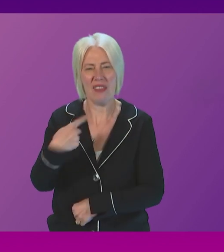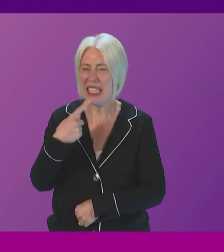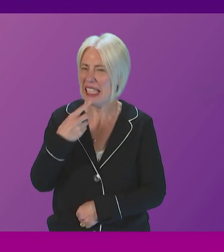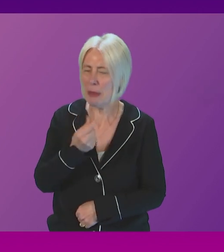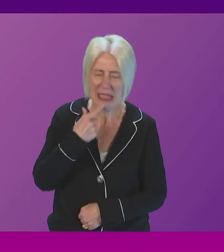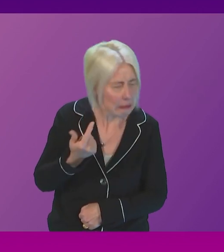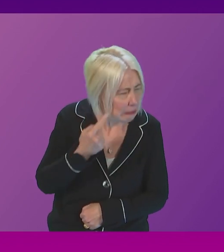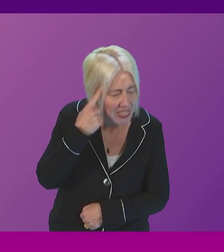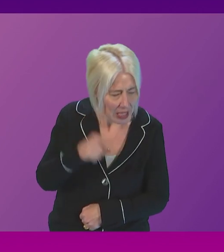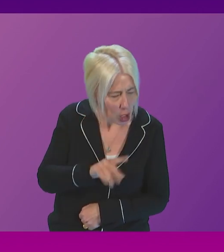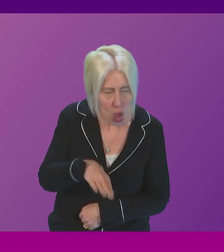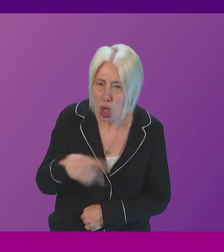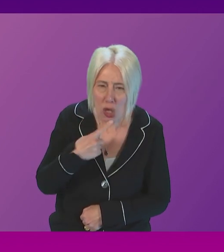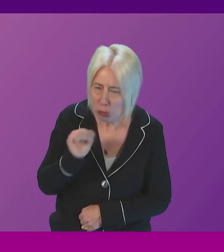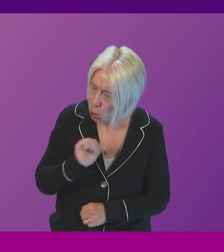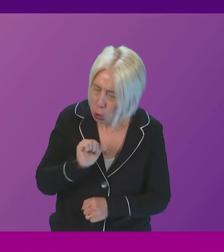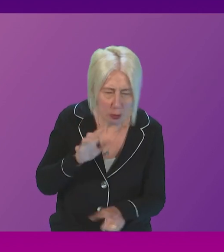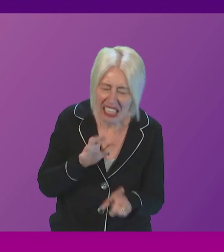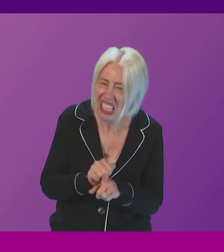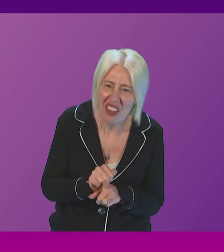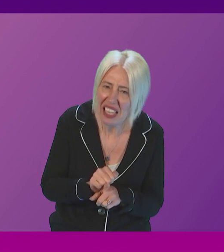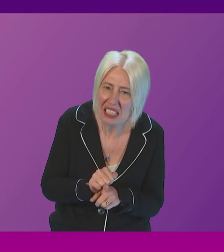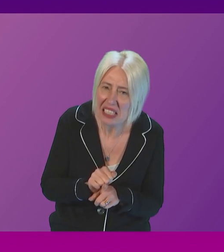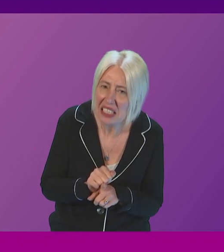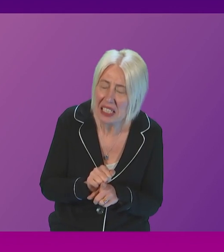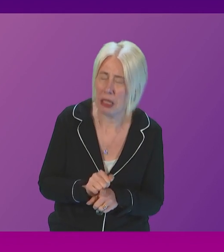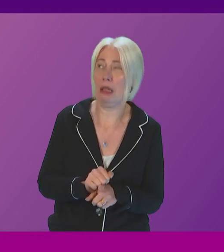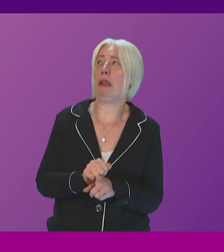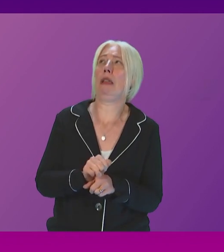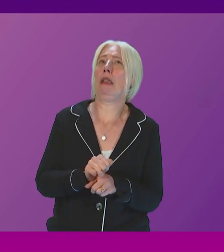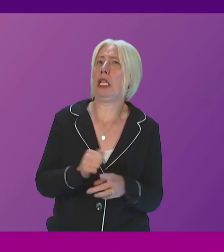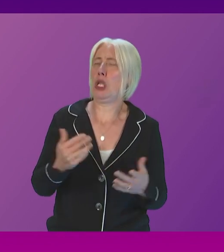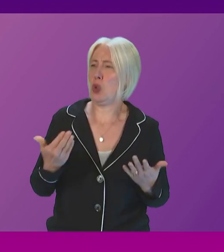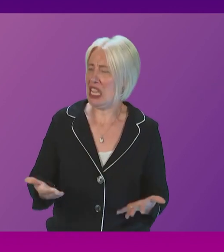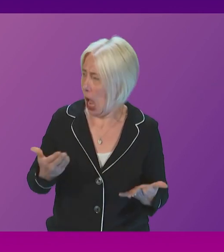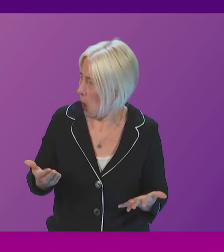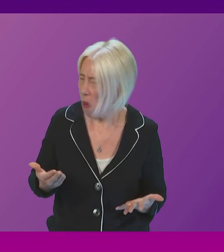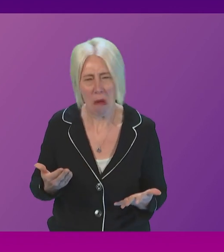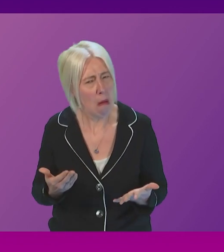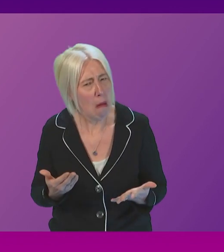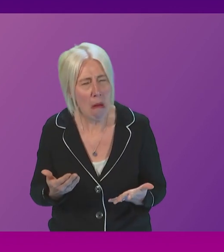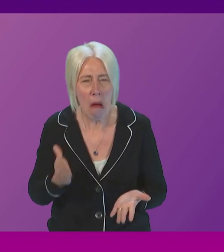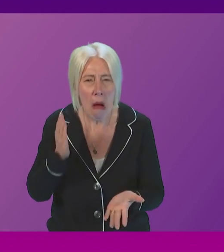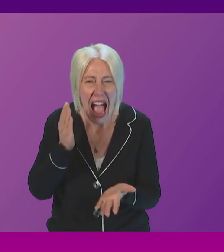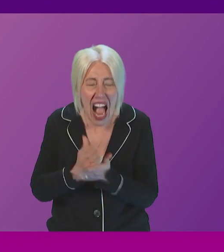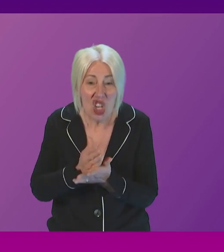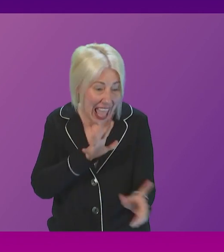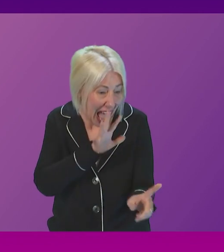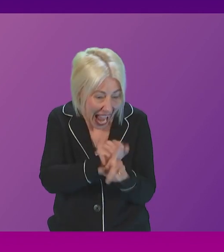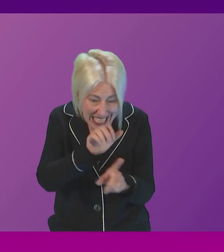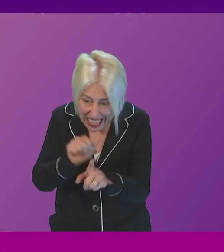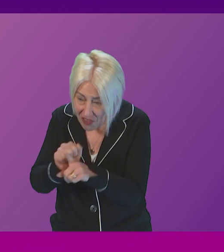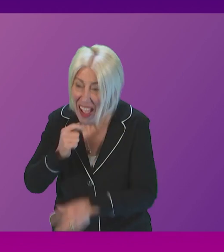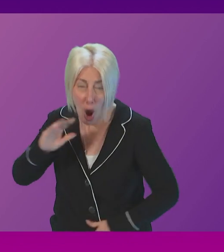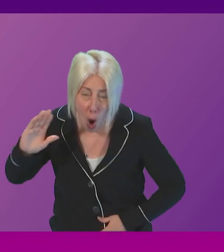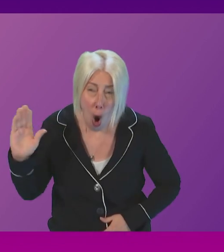families, our children have not been identified. And so, therefore, that has beg the question, actually, did they ever identify all those